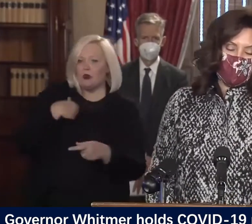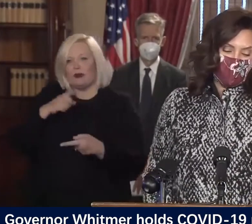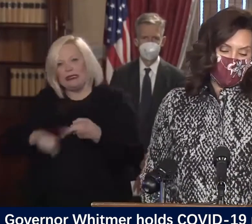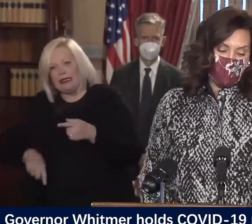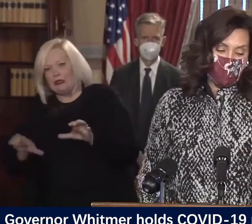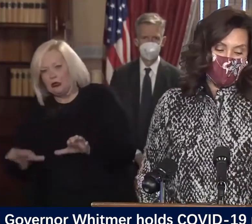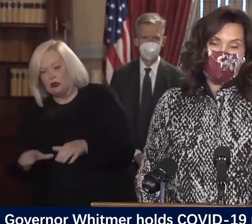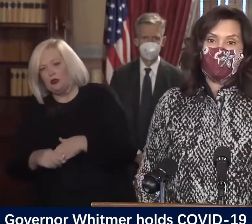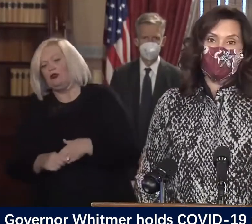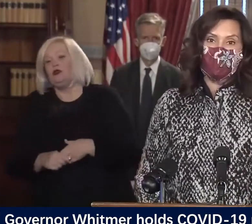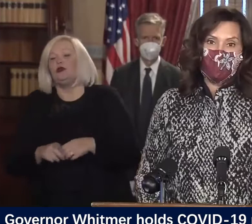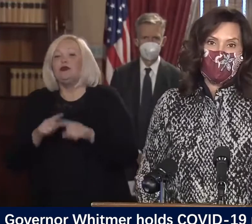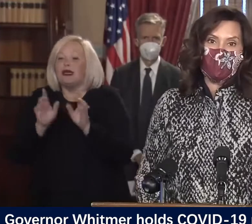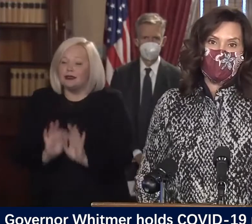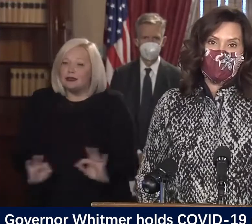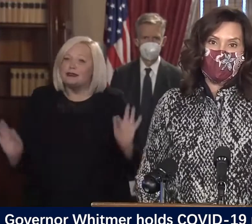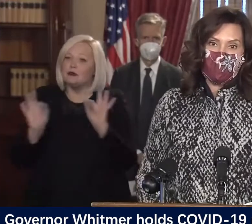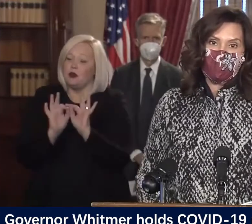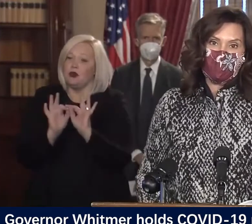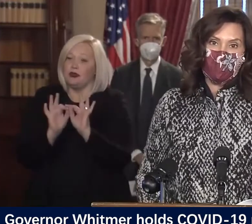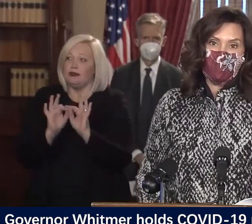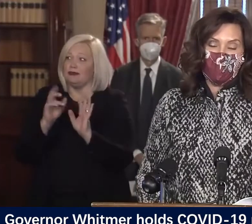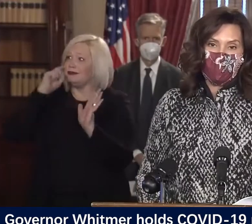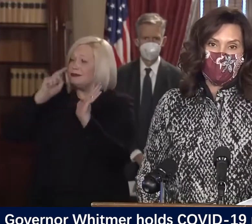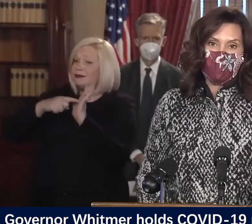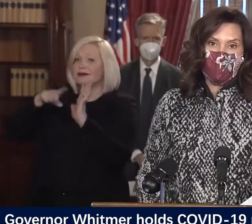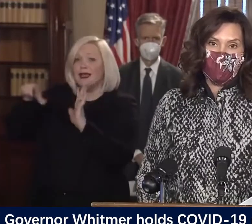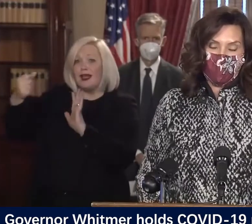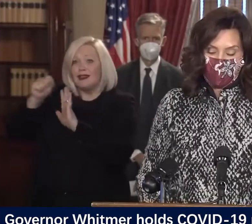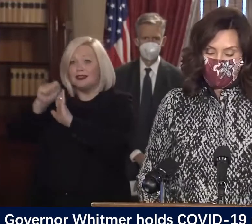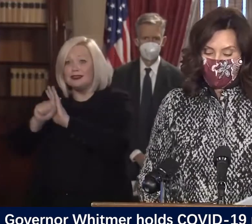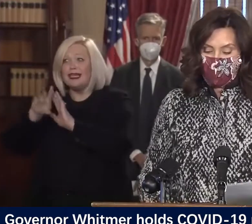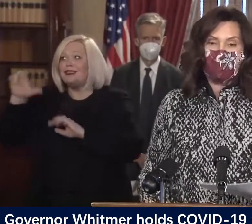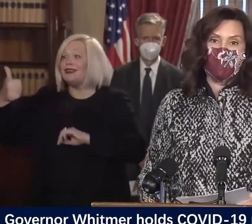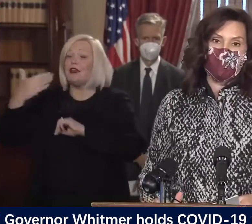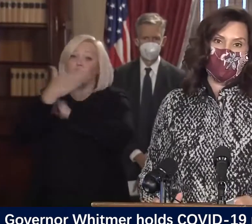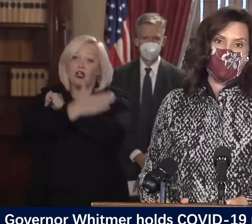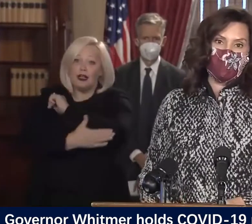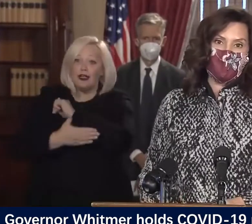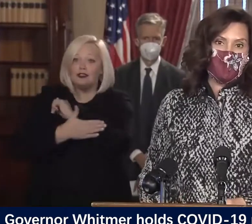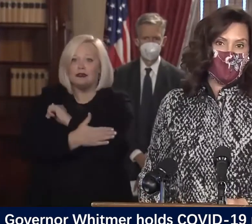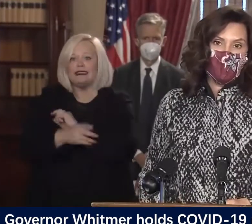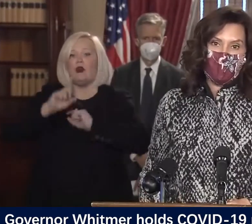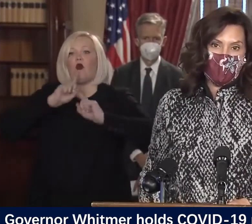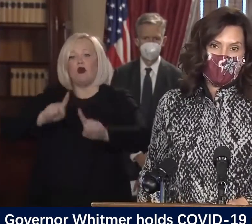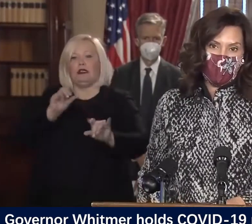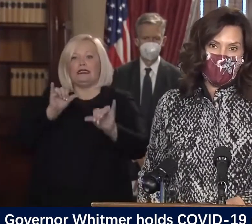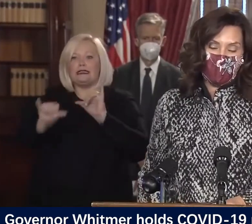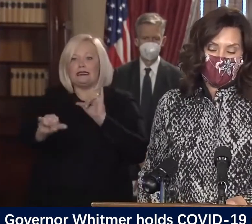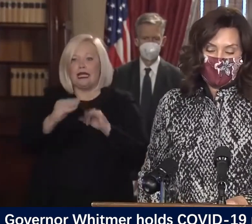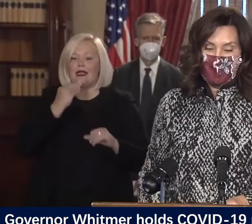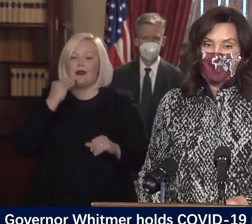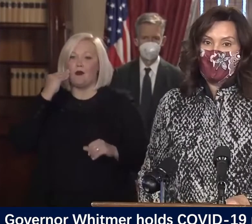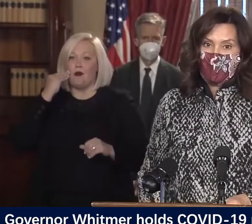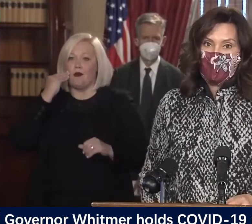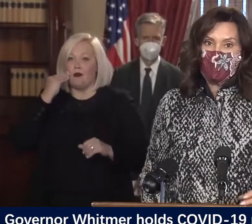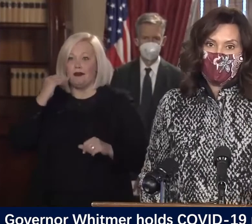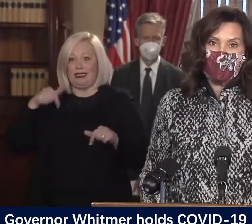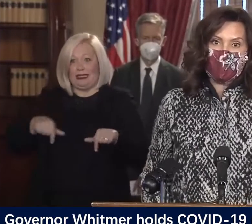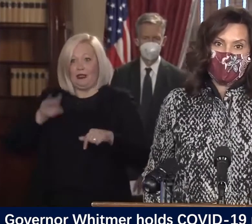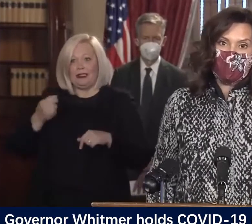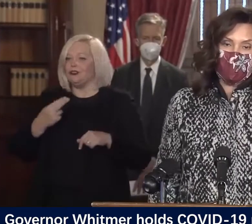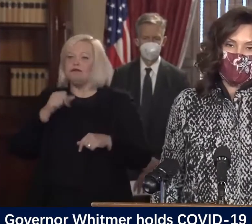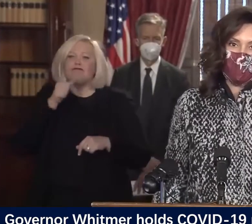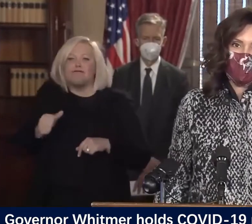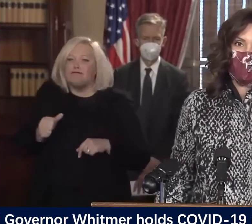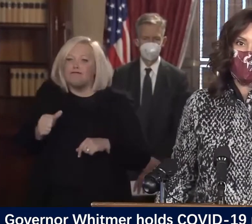we are seeing a lot of states and countries go into stay-home orders. We are not in one. We've pulled